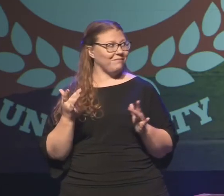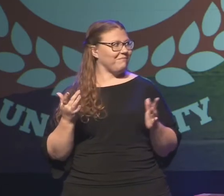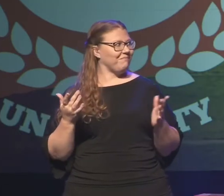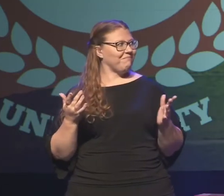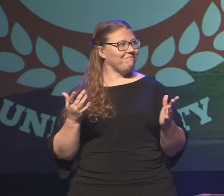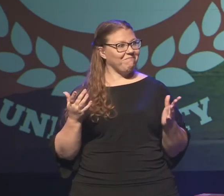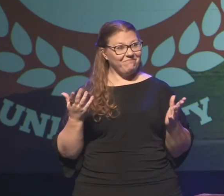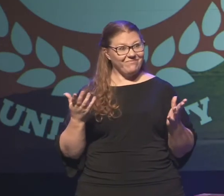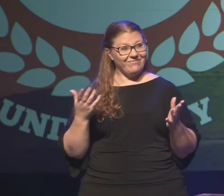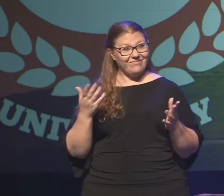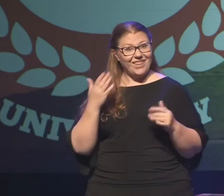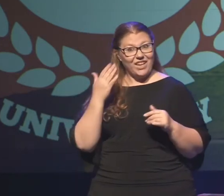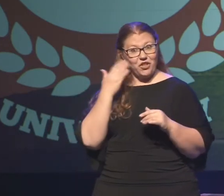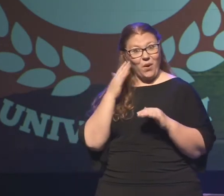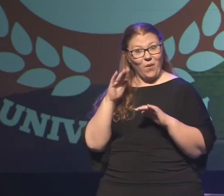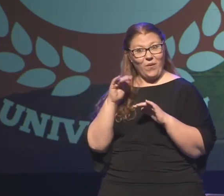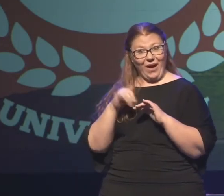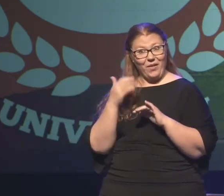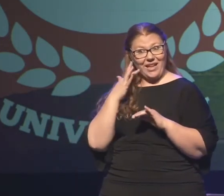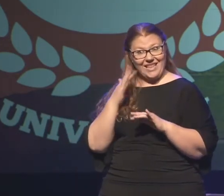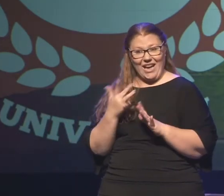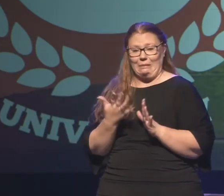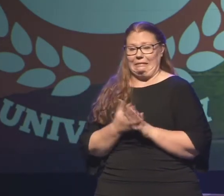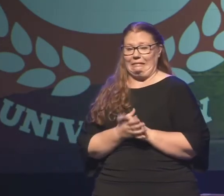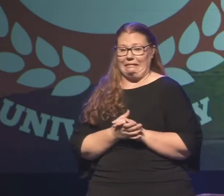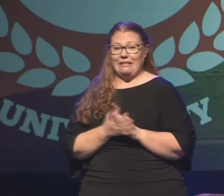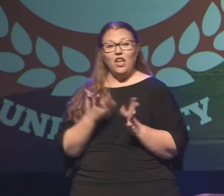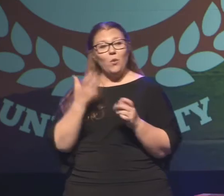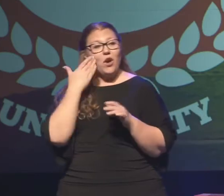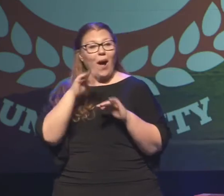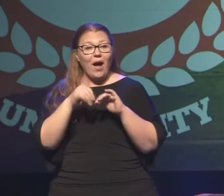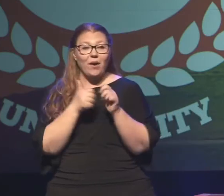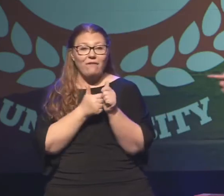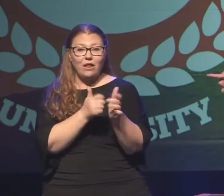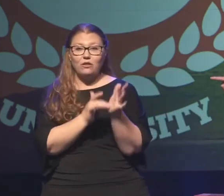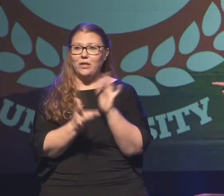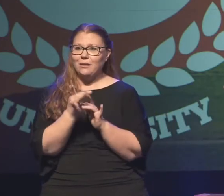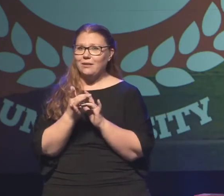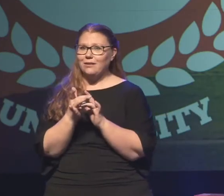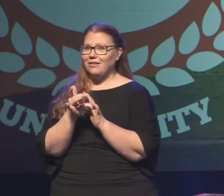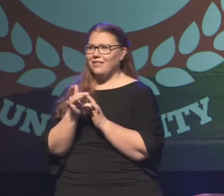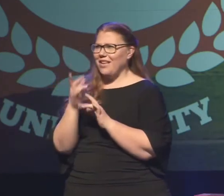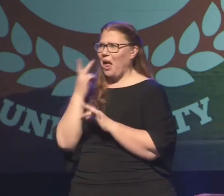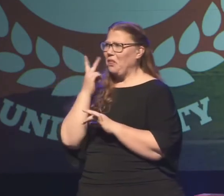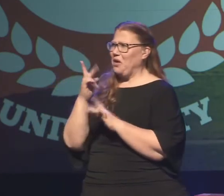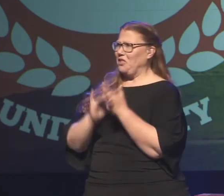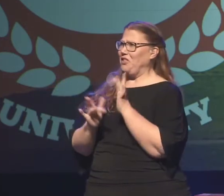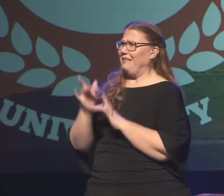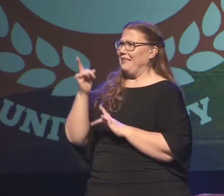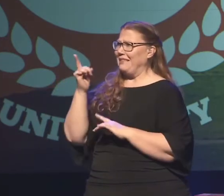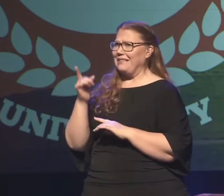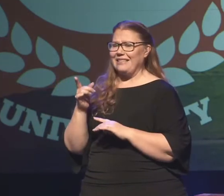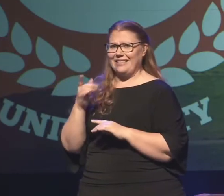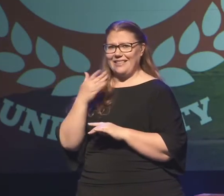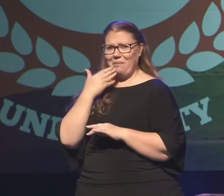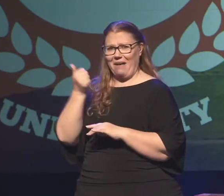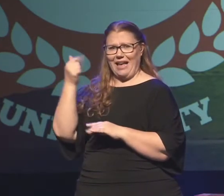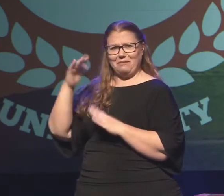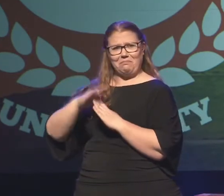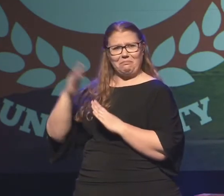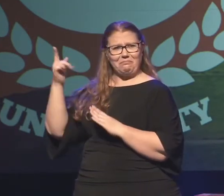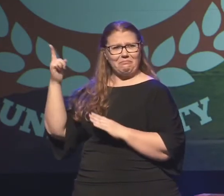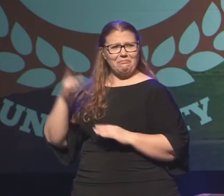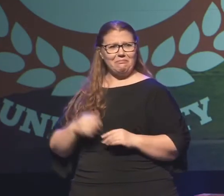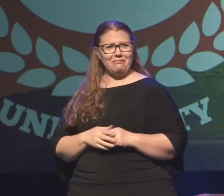Hear that sounds? You want to know how to follow Jesus? Look at Jesus, right? He's the best.